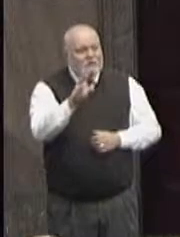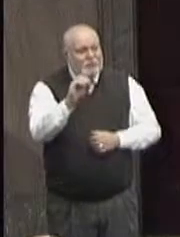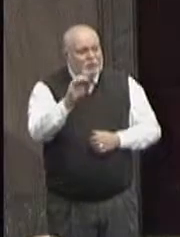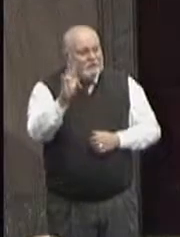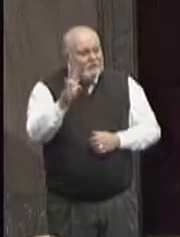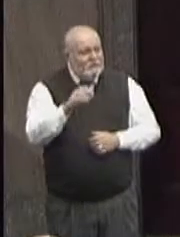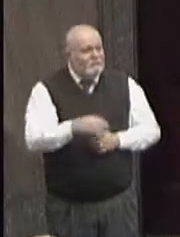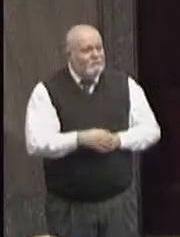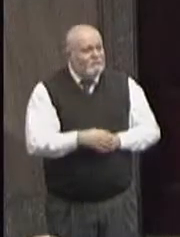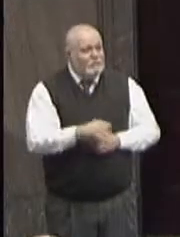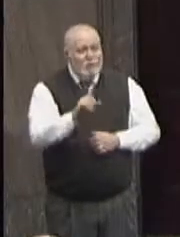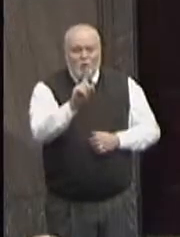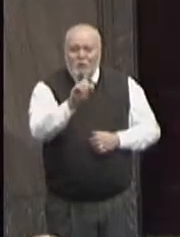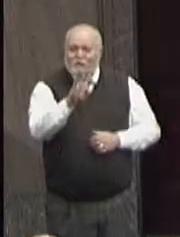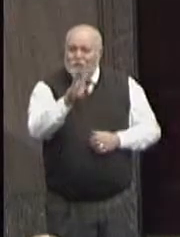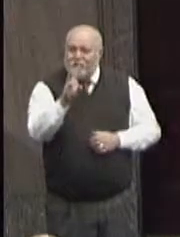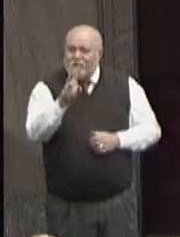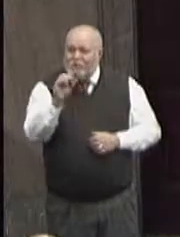14607,